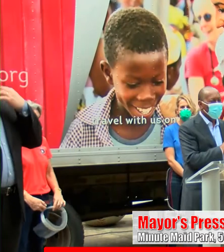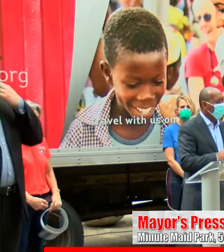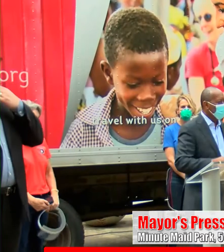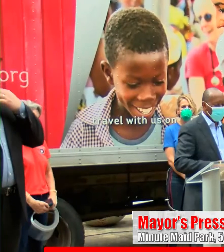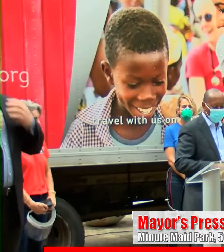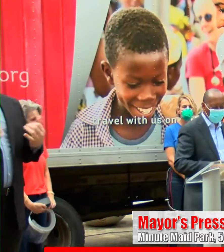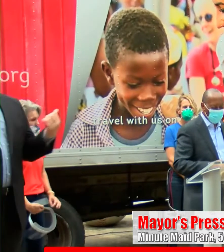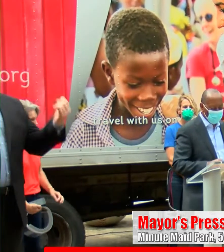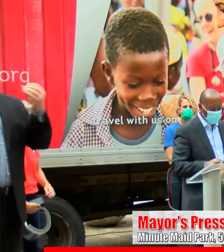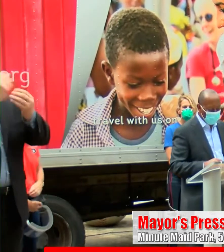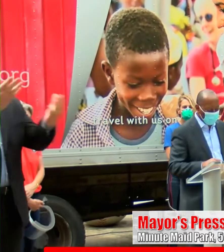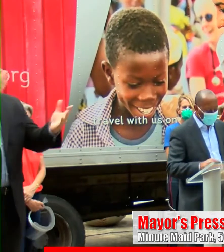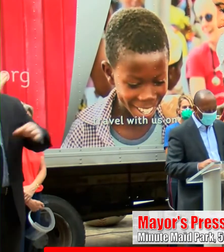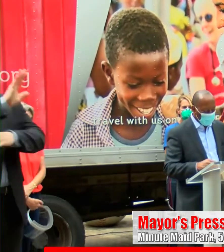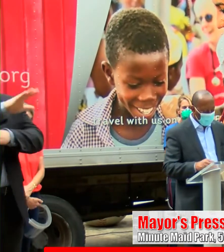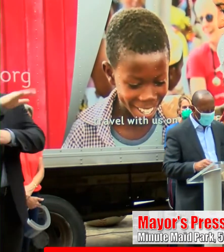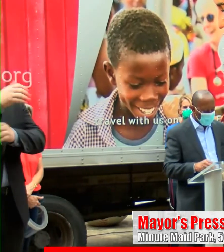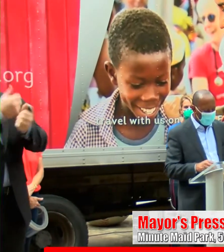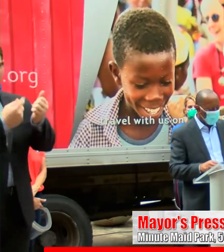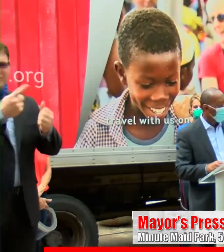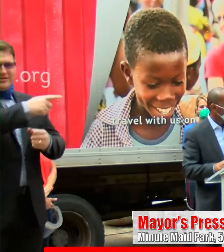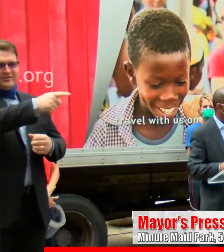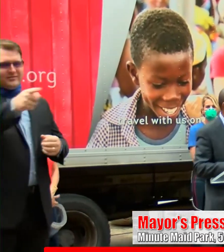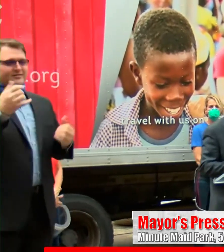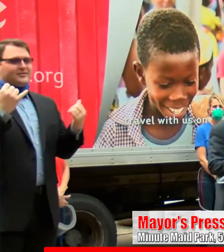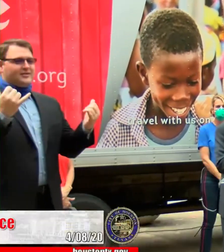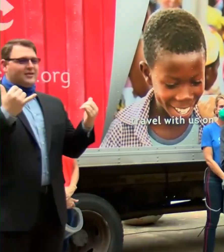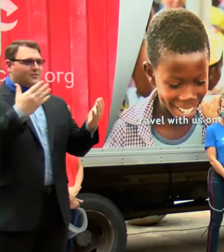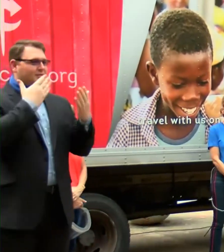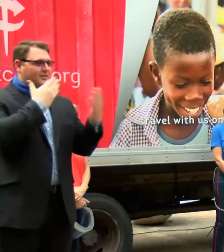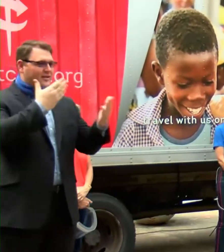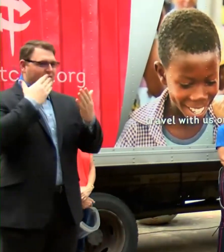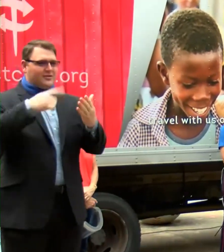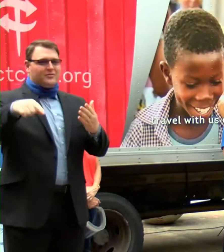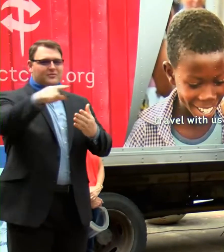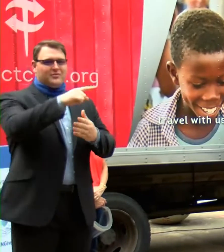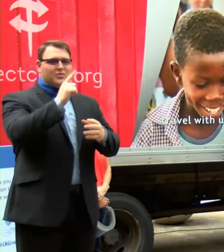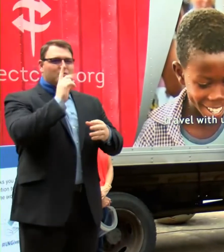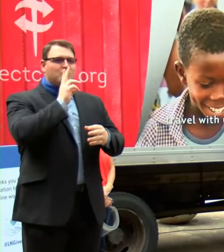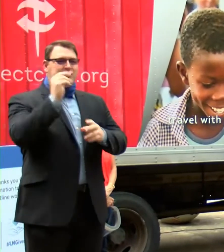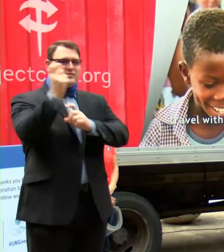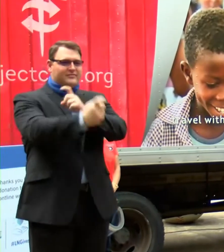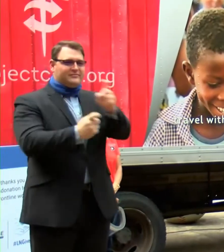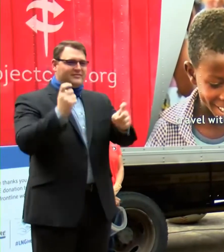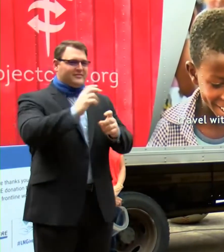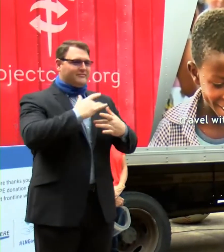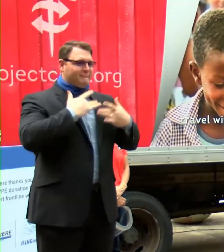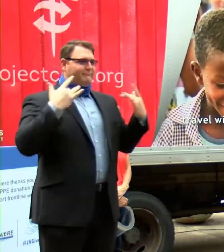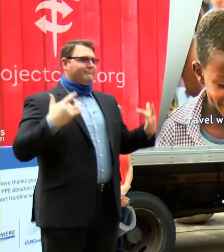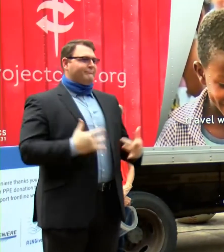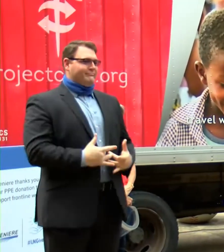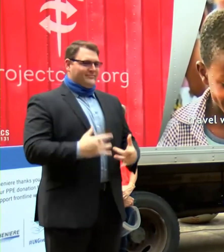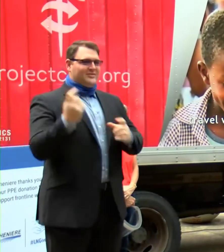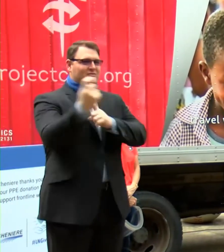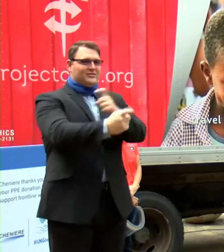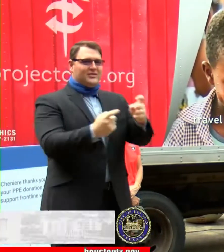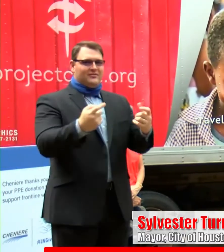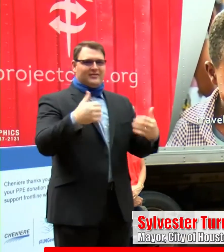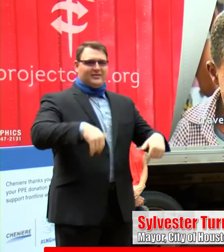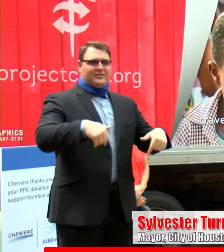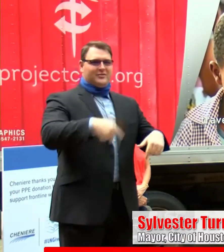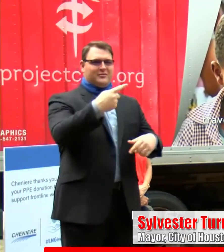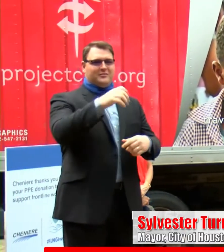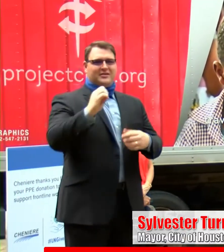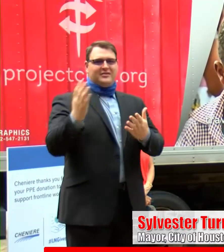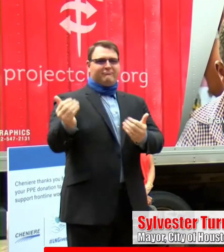Good afternoon to everyone. I want to thank the generous Houstonians who have donated to the PPE drive today. And